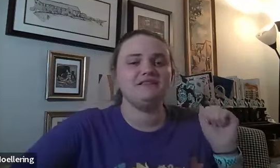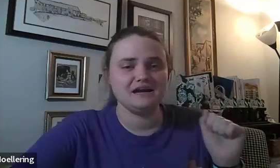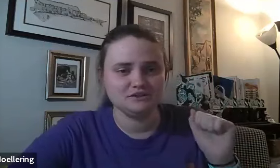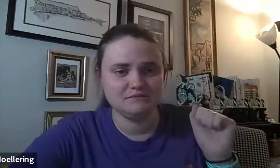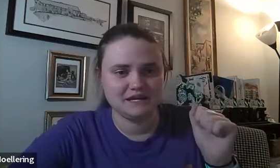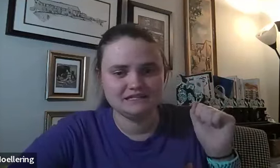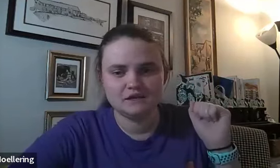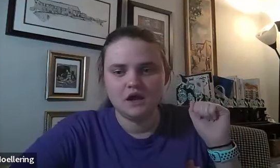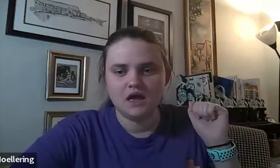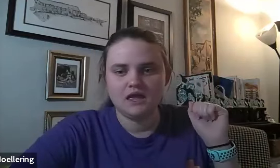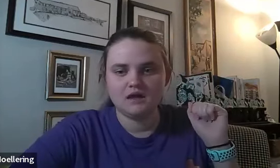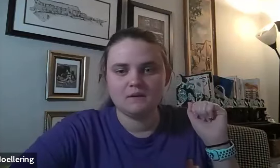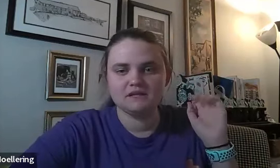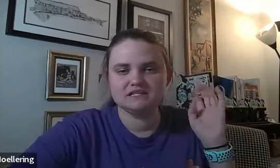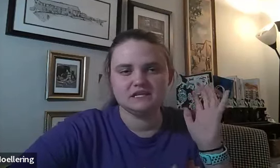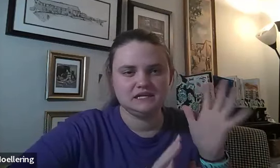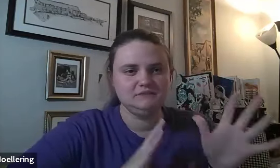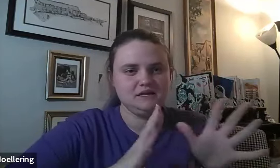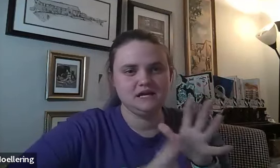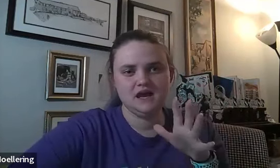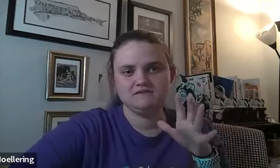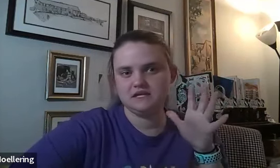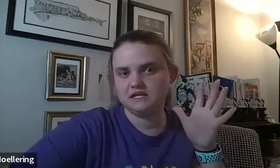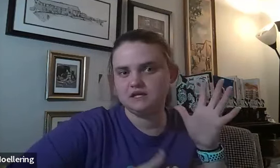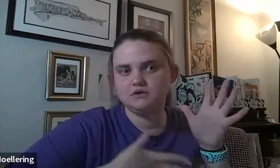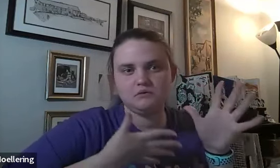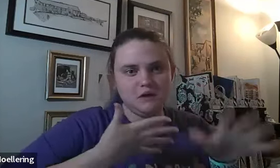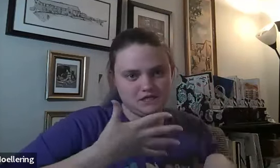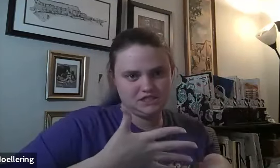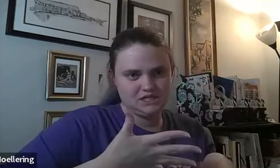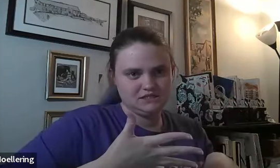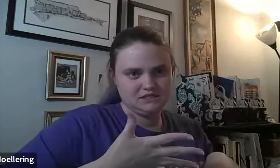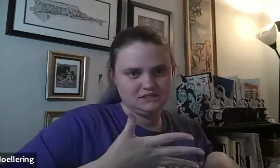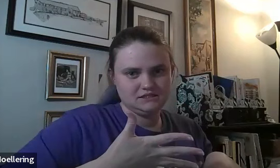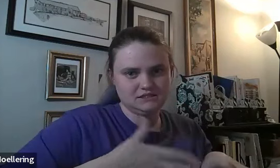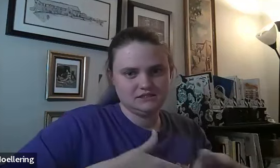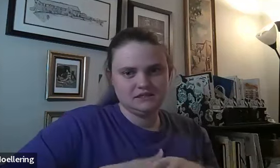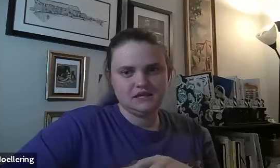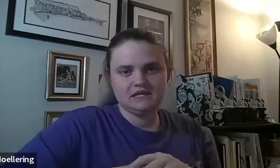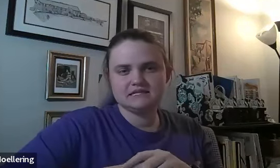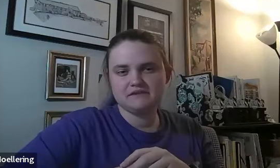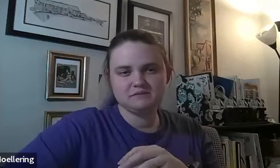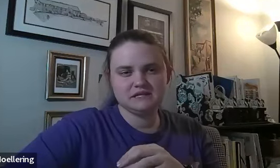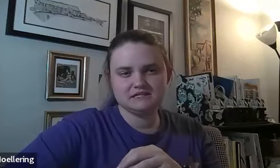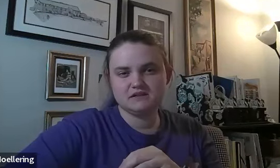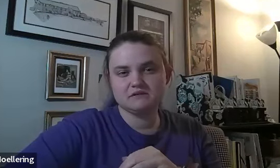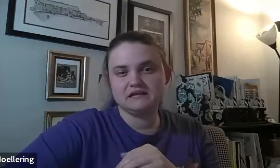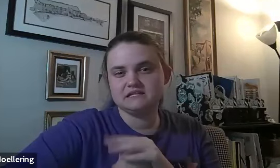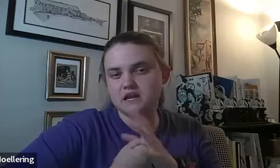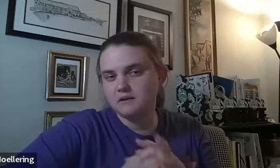last 3 minutes, does anybody have any questions? It doesn't have to be necessarily related to